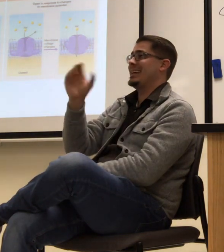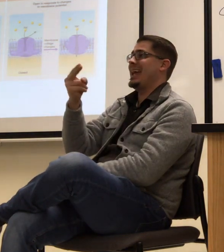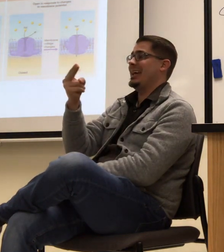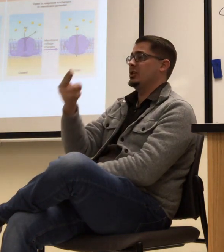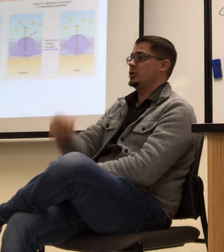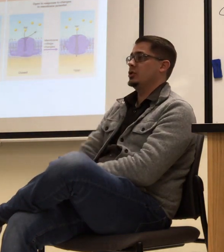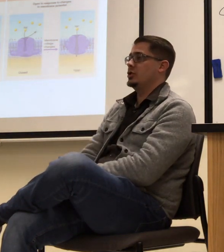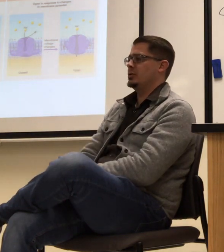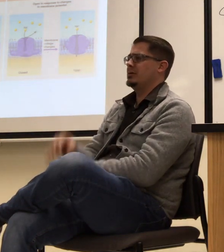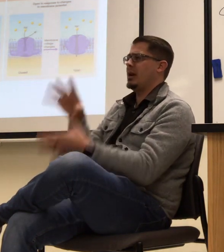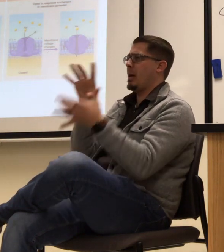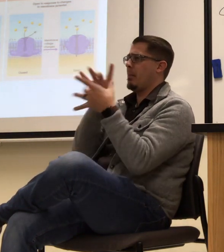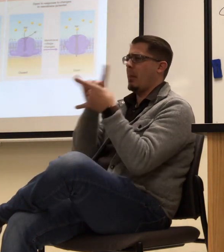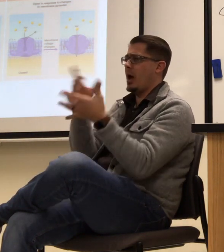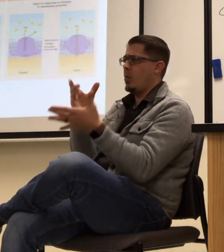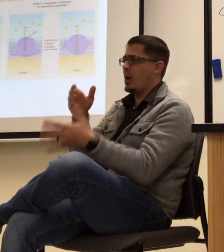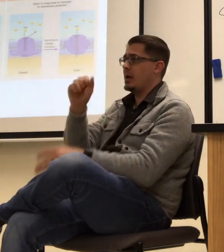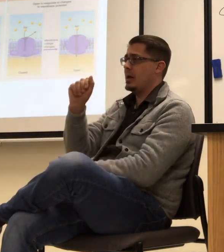and what did it bind?